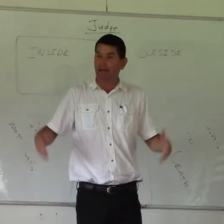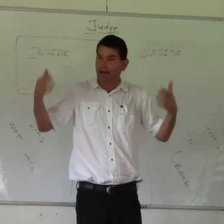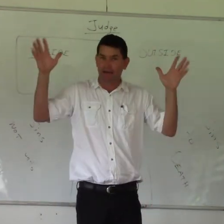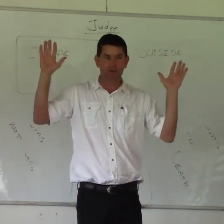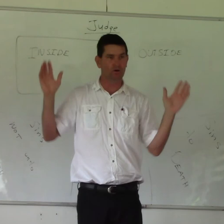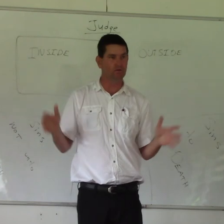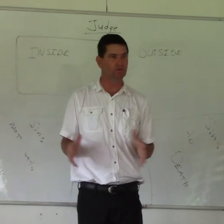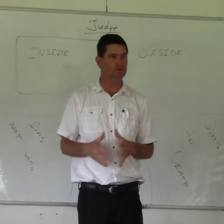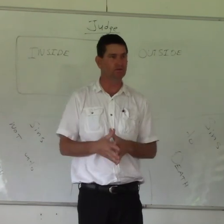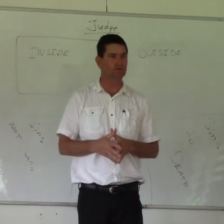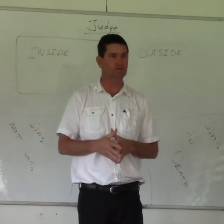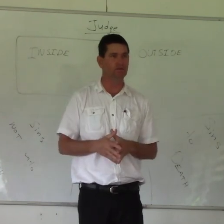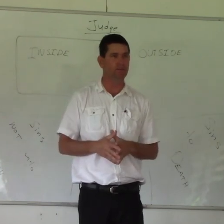I don't know.